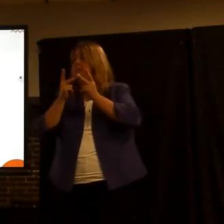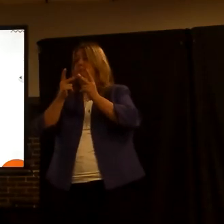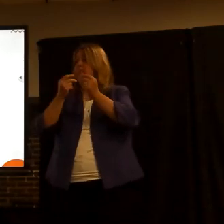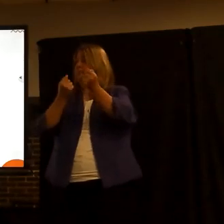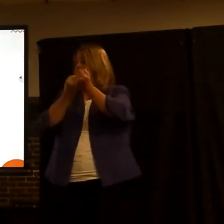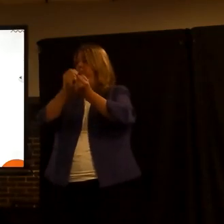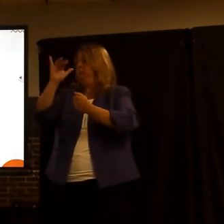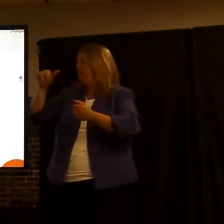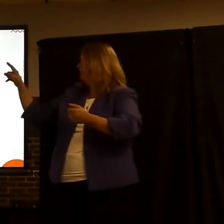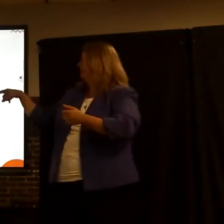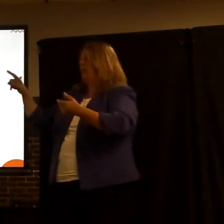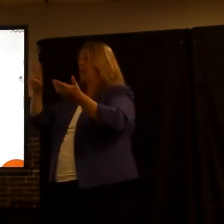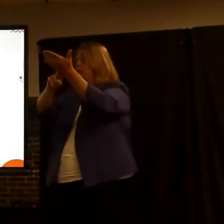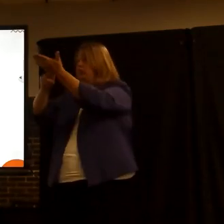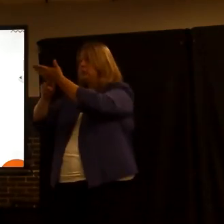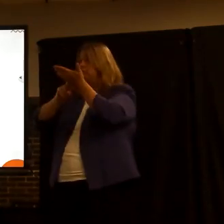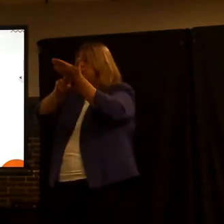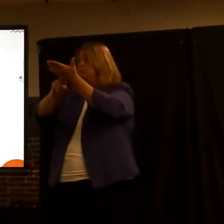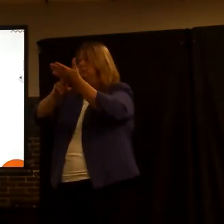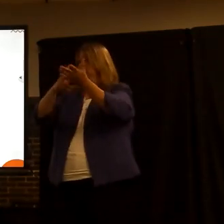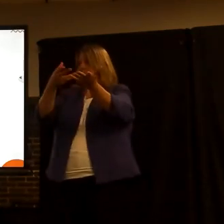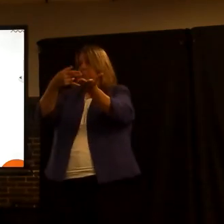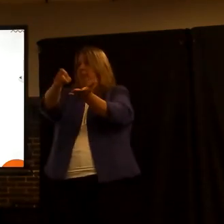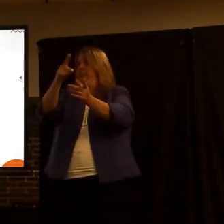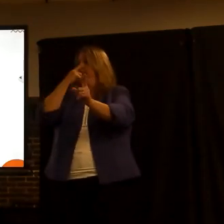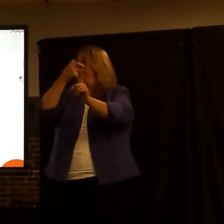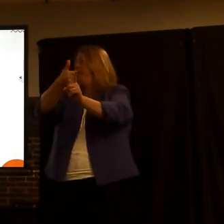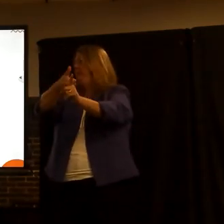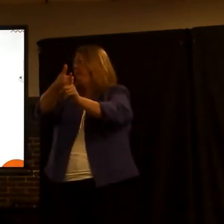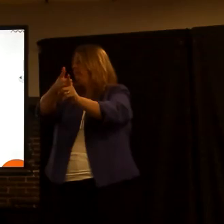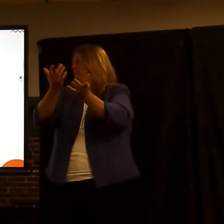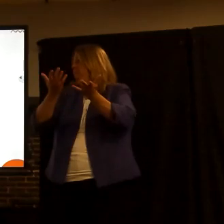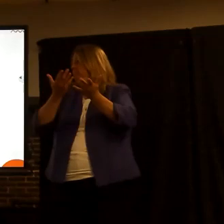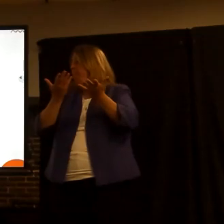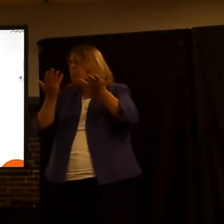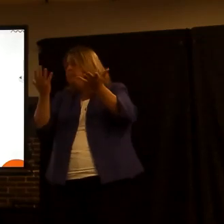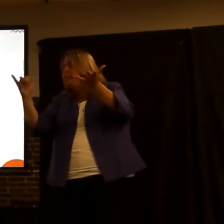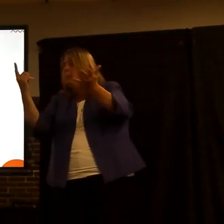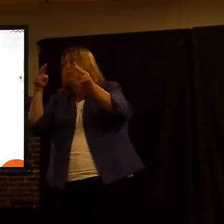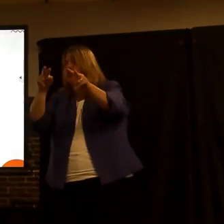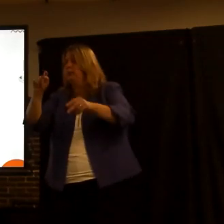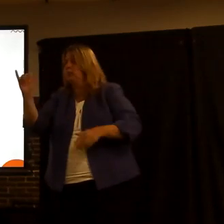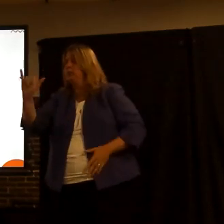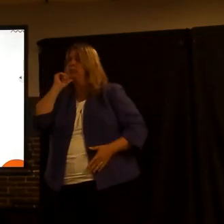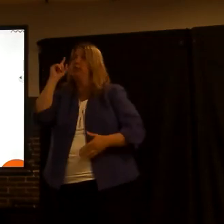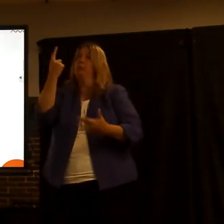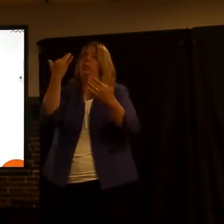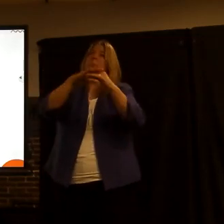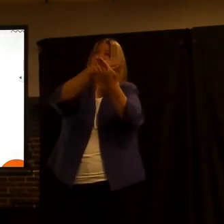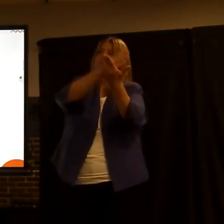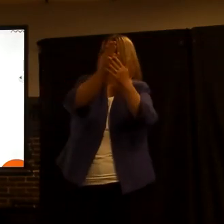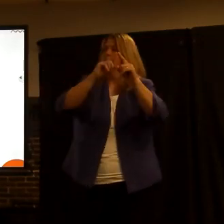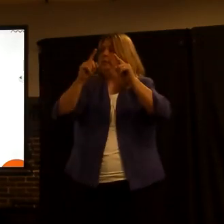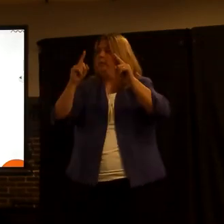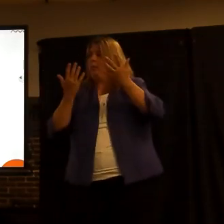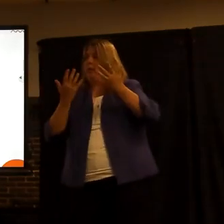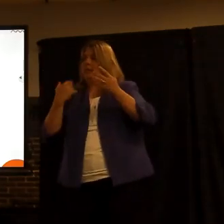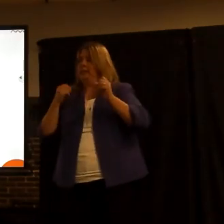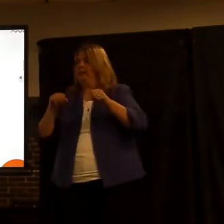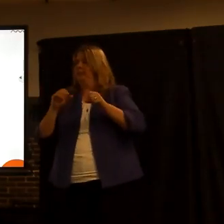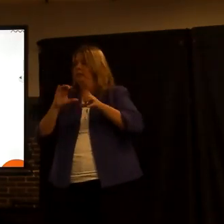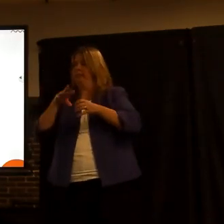we can get those teacher of the deaf positions. Contracts would then pay for those positions. So that will be something